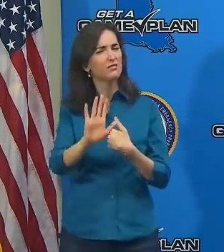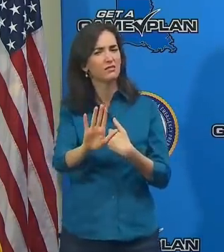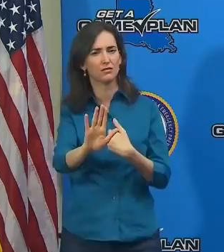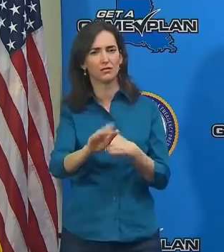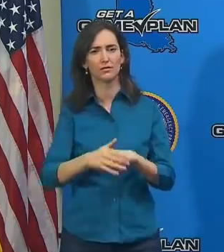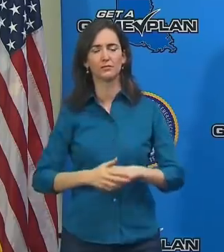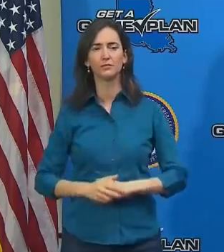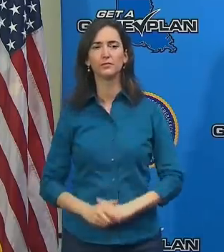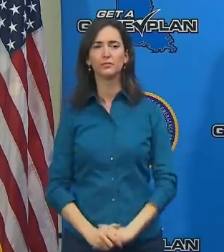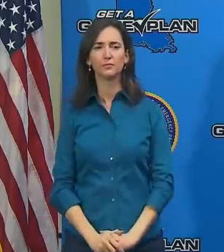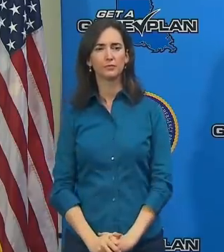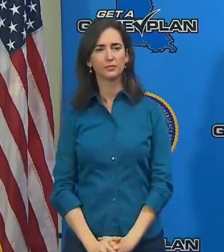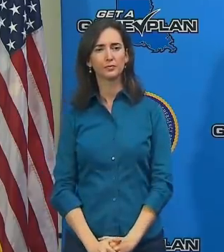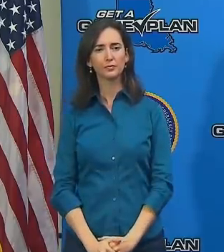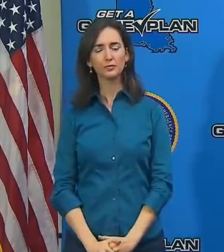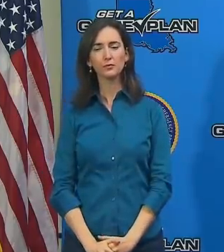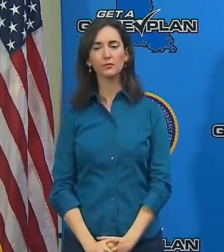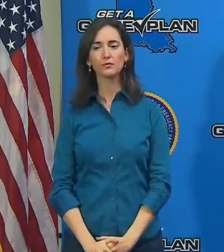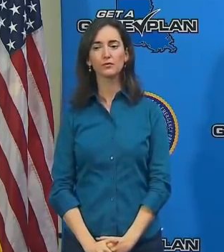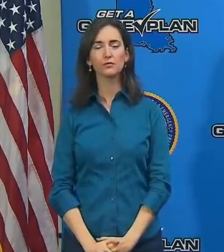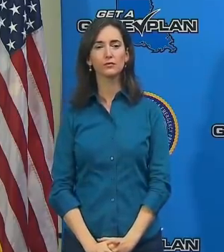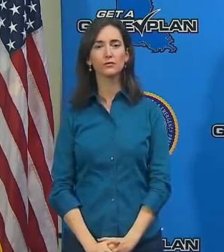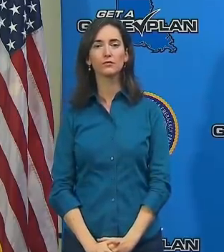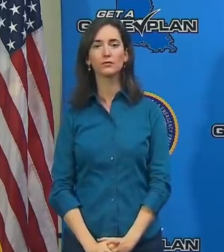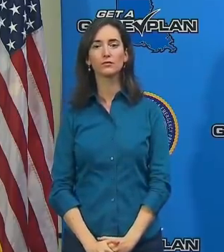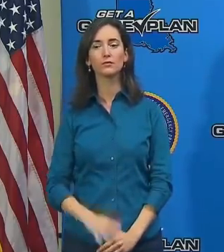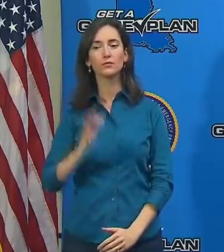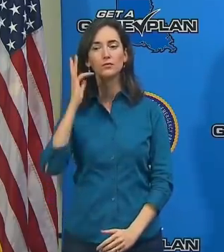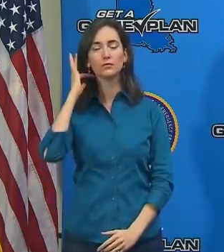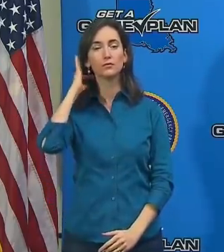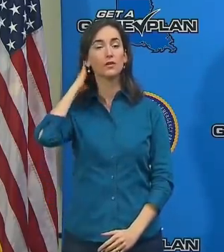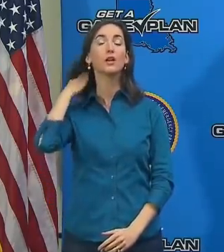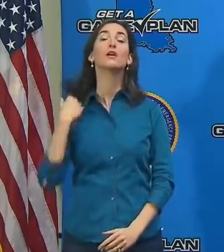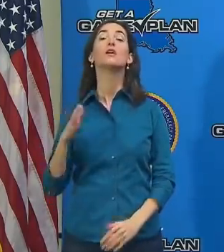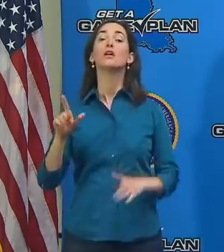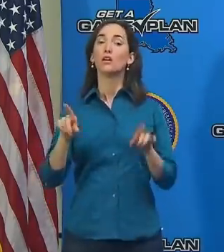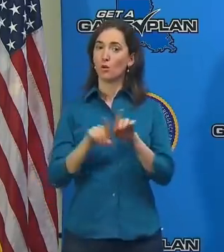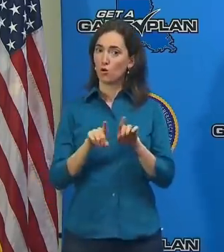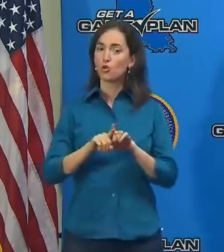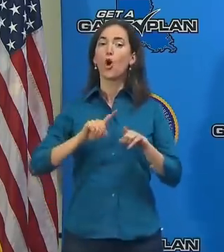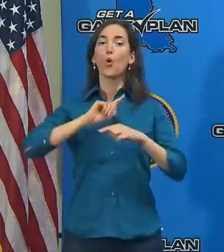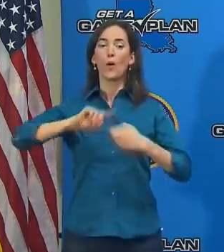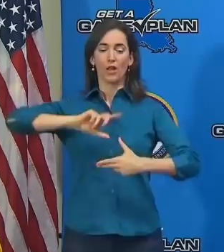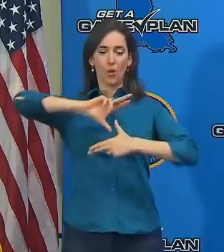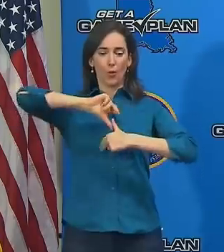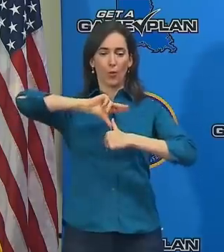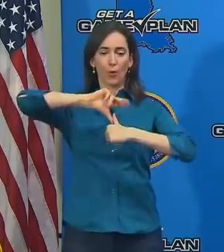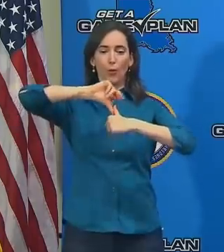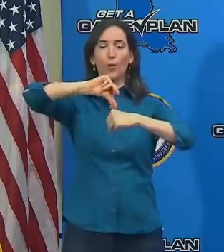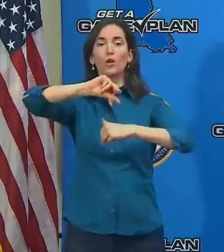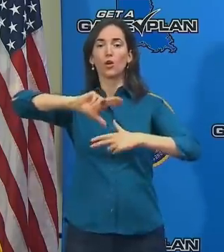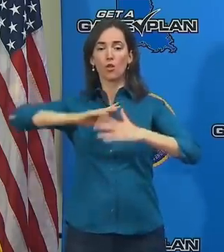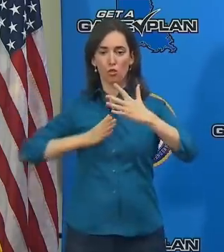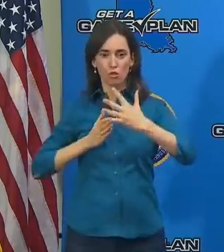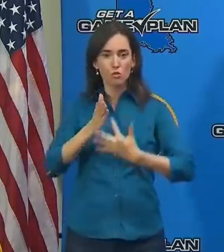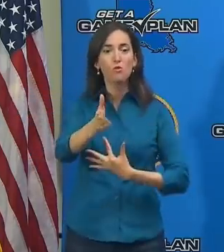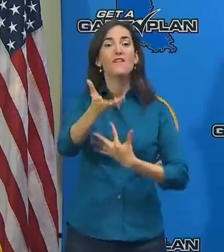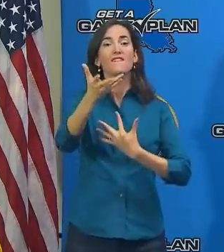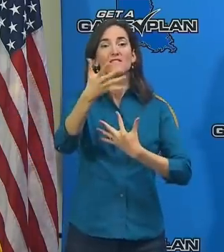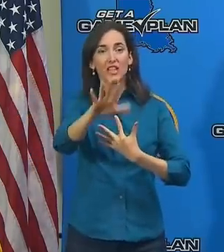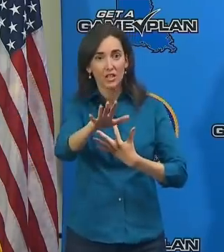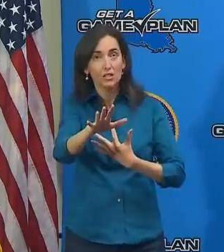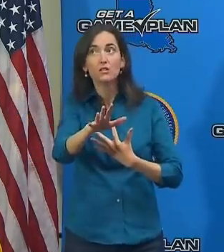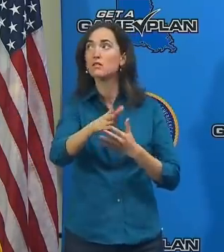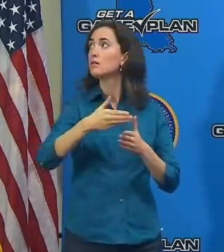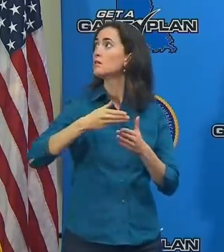The same really goes by for the immediate aftermath of the storm after it's passed by, because